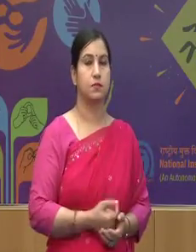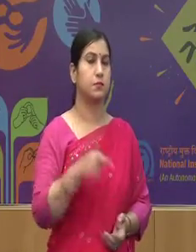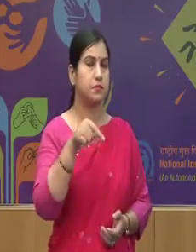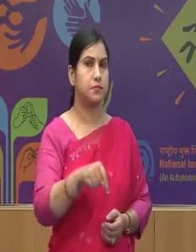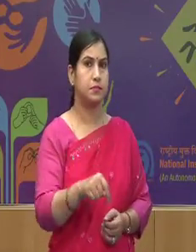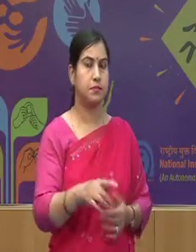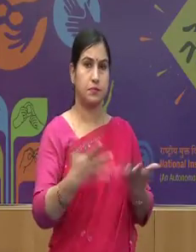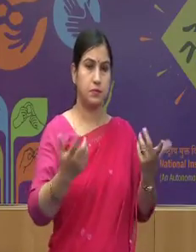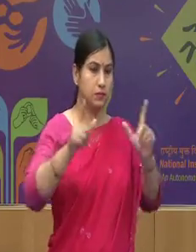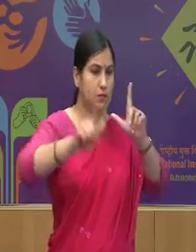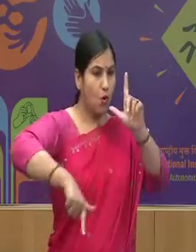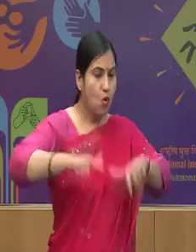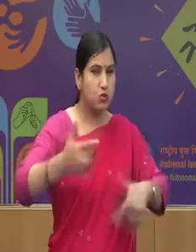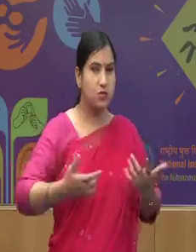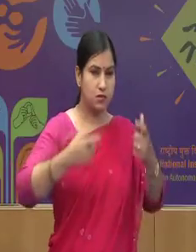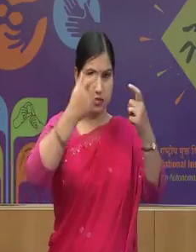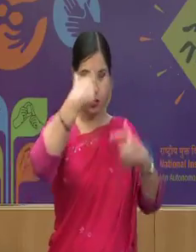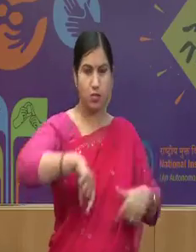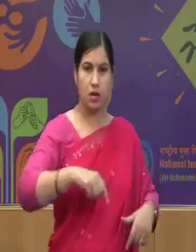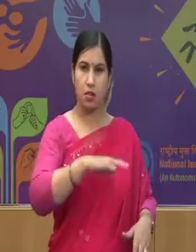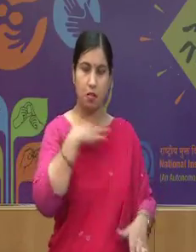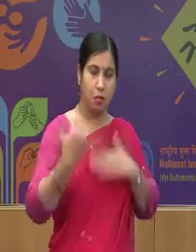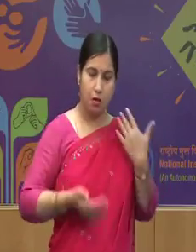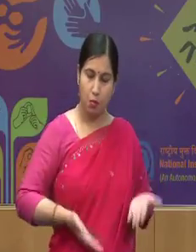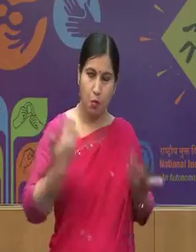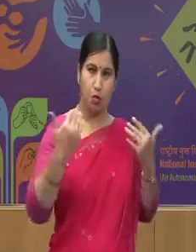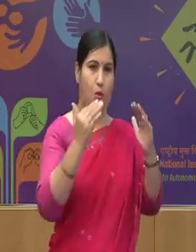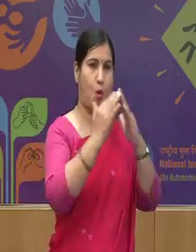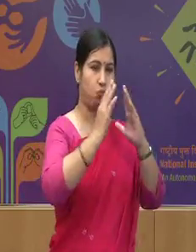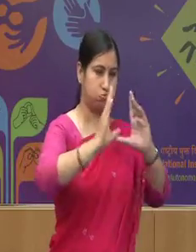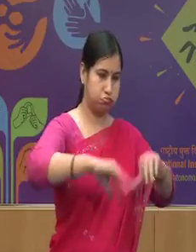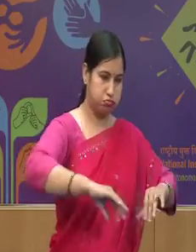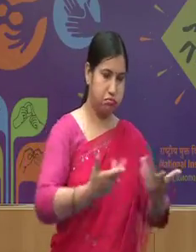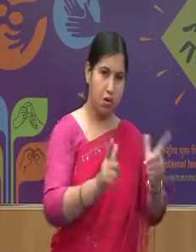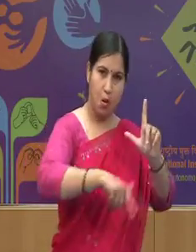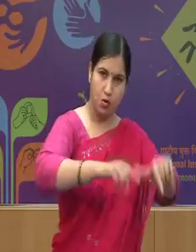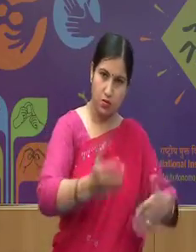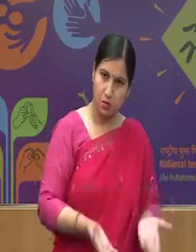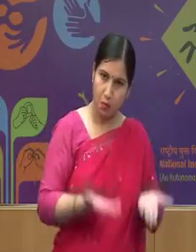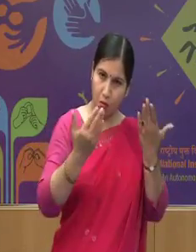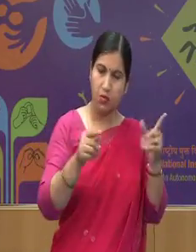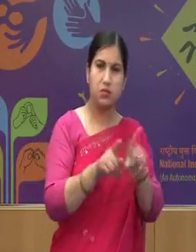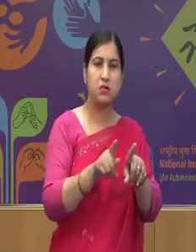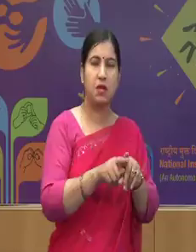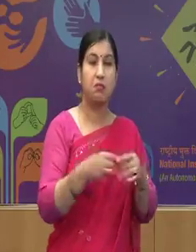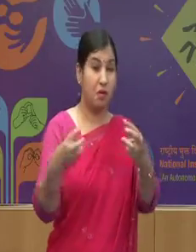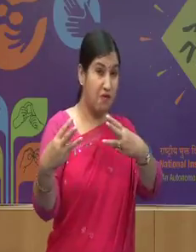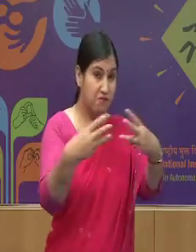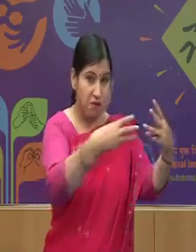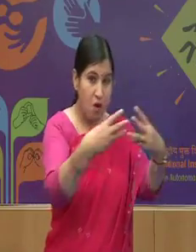There were great loss of human life and property took place as such war had